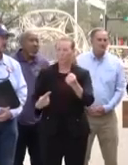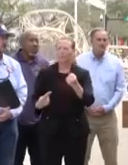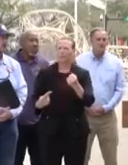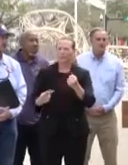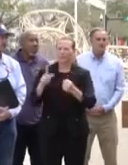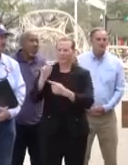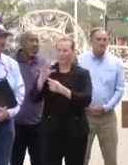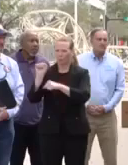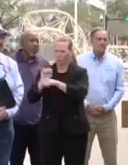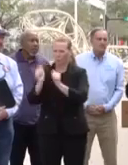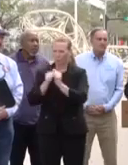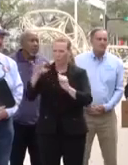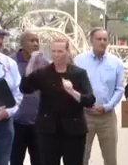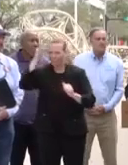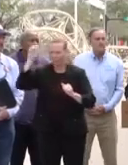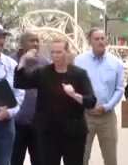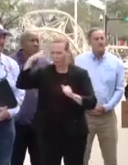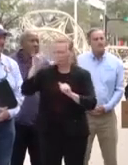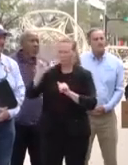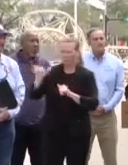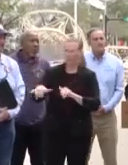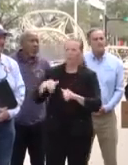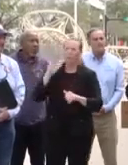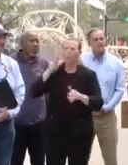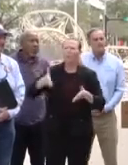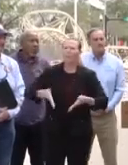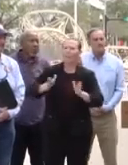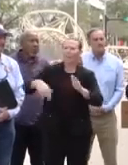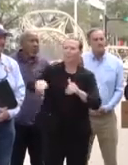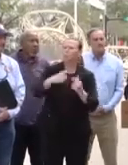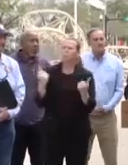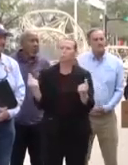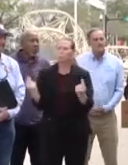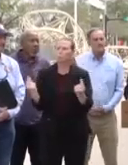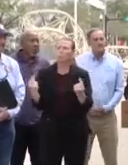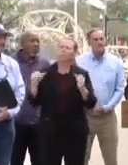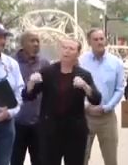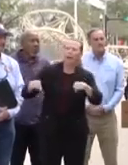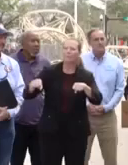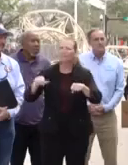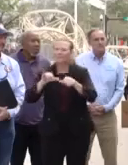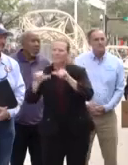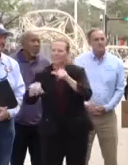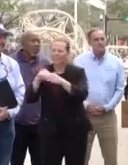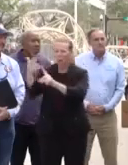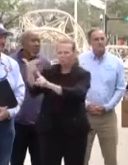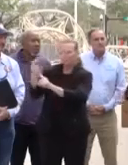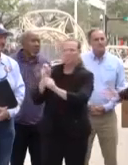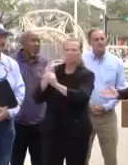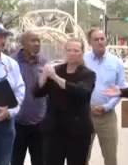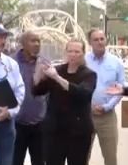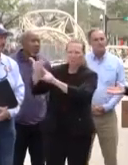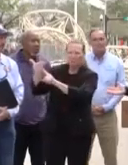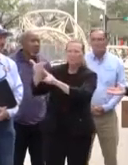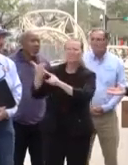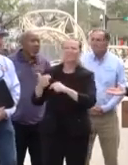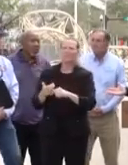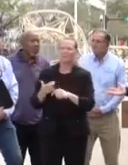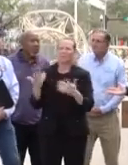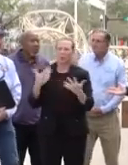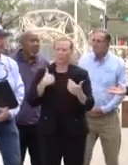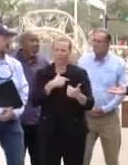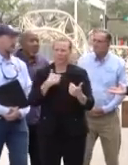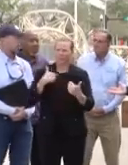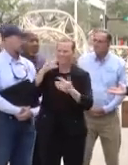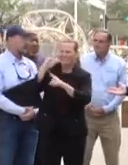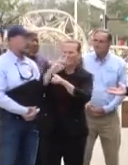feds to do that. But what that'll allow you to do is be able to stay in a hotel for what are we having now,